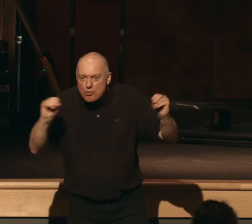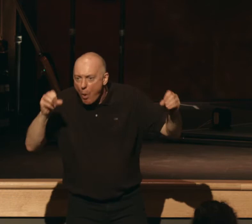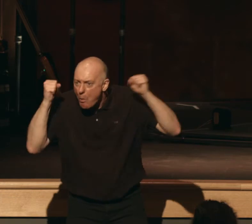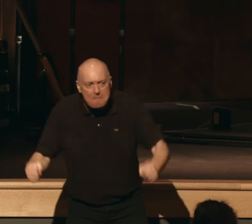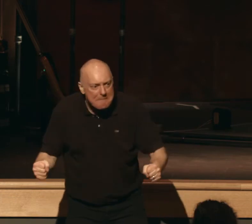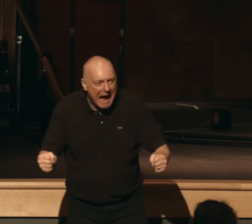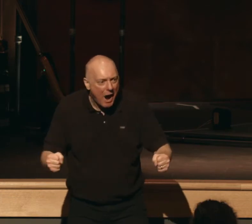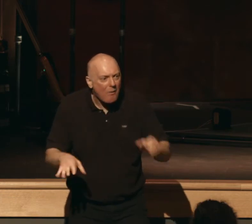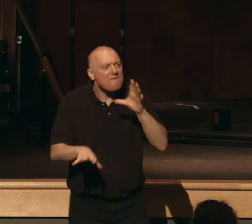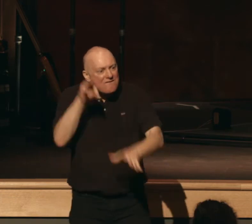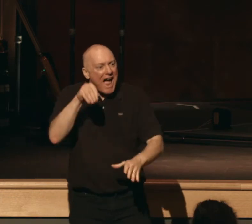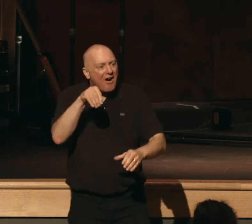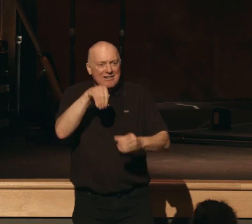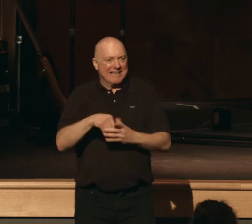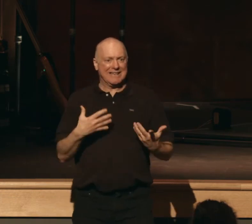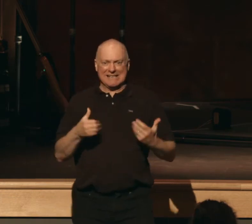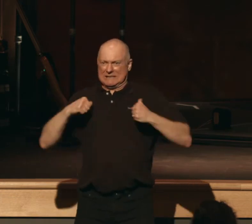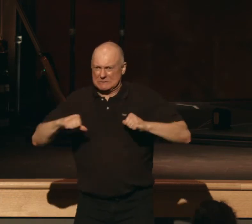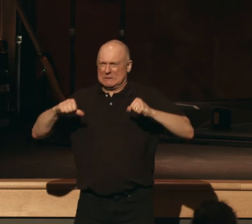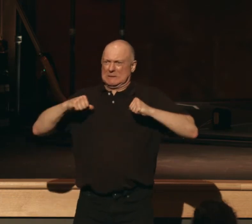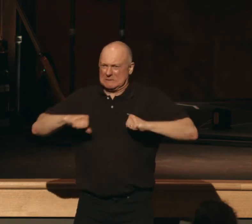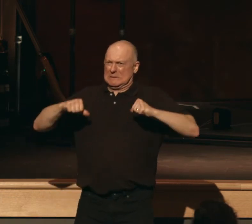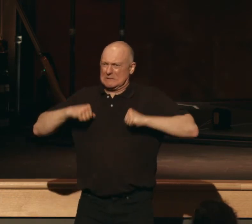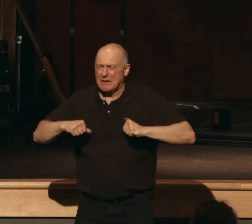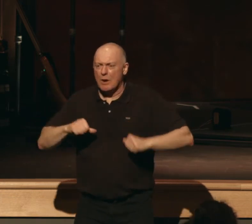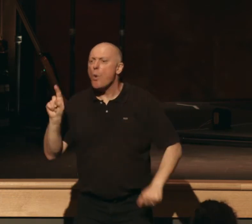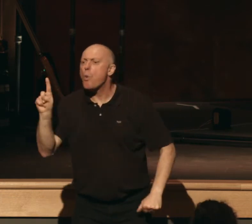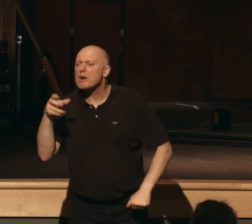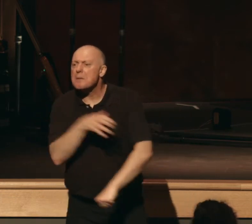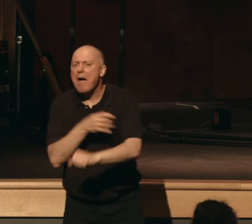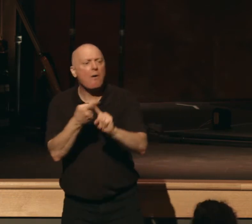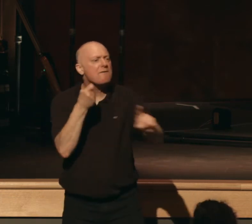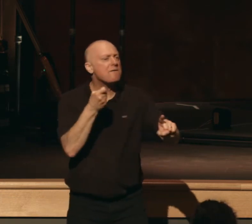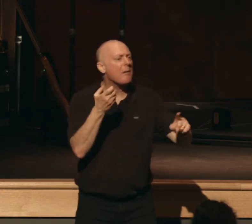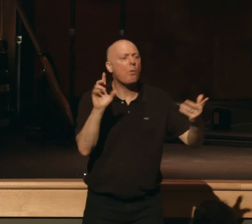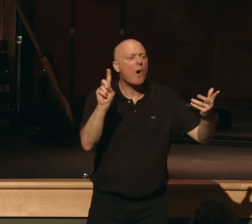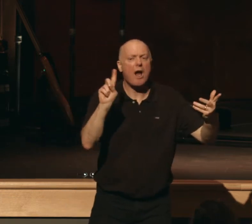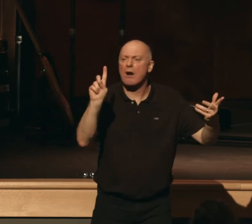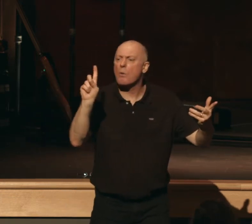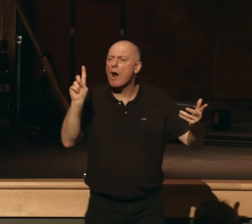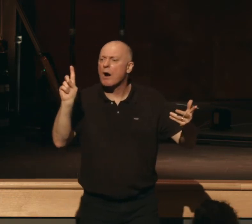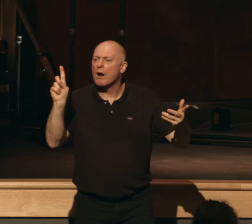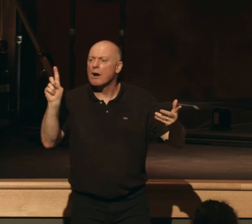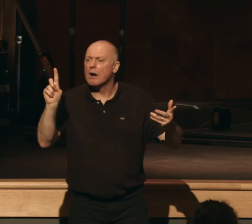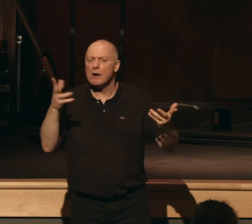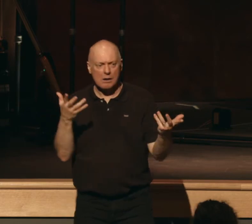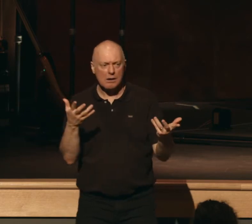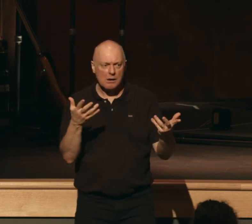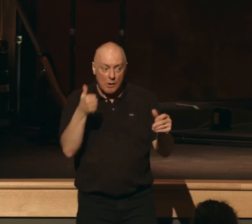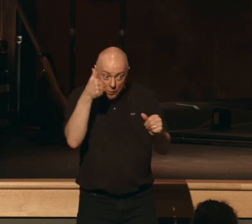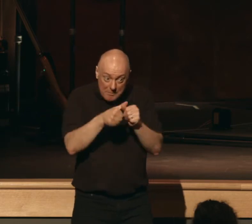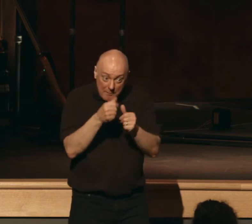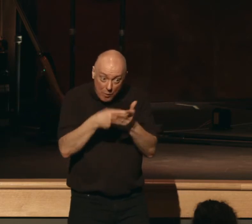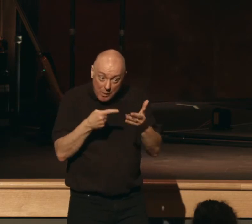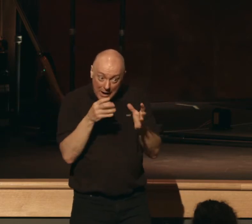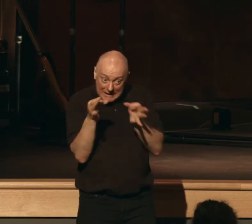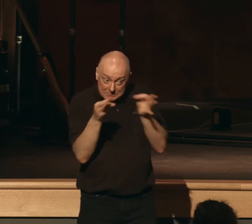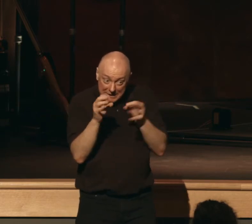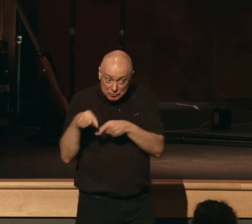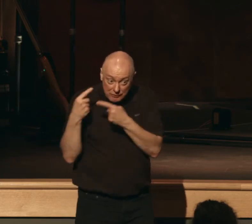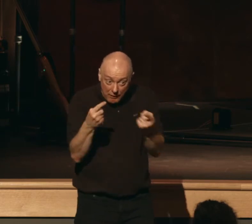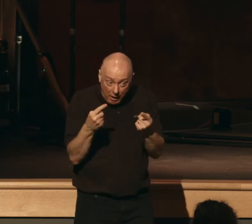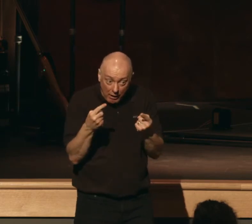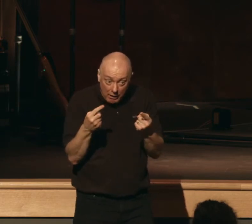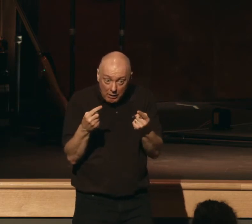no power found in trying harder. So where is real power found? Well, consider the path that we've walked so far. Let's retrace our